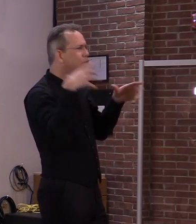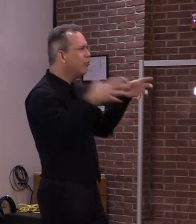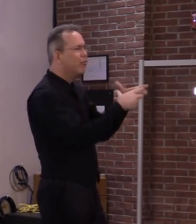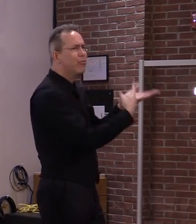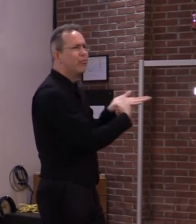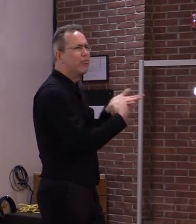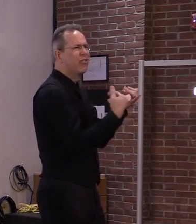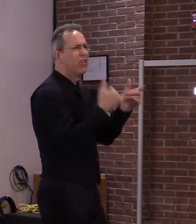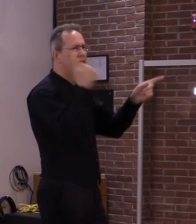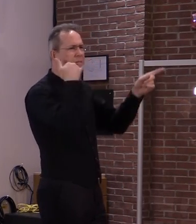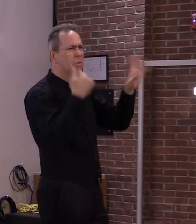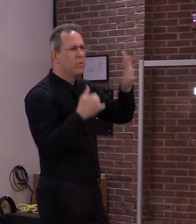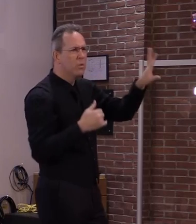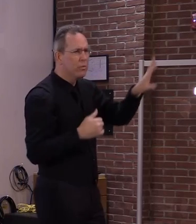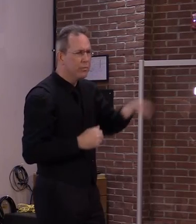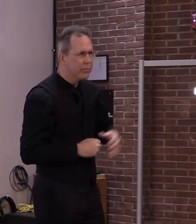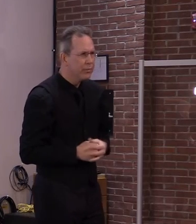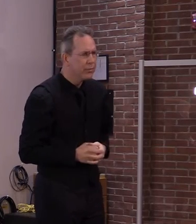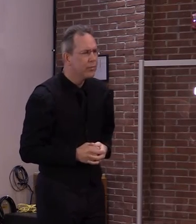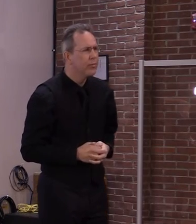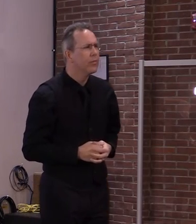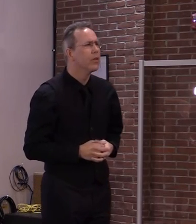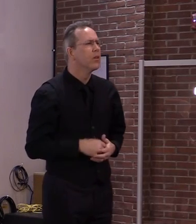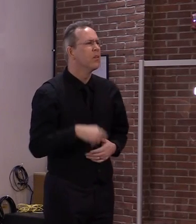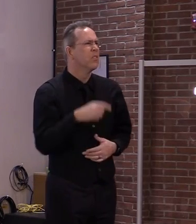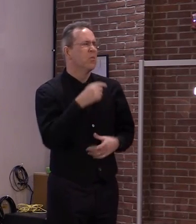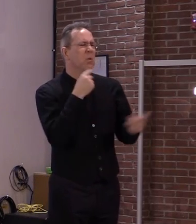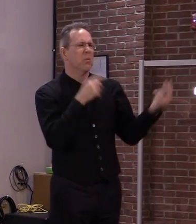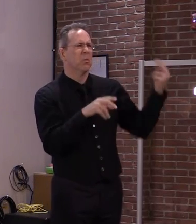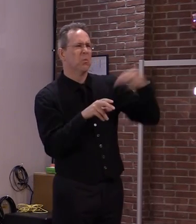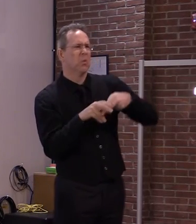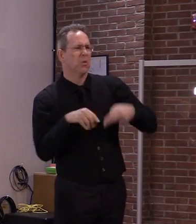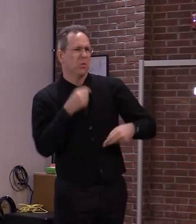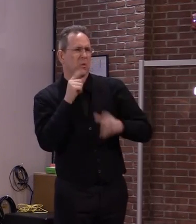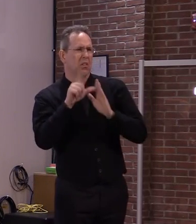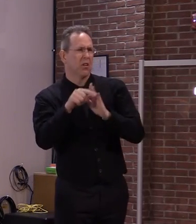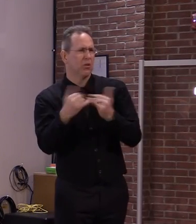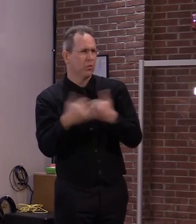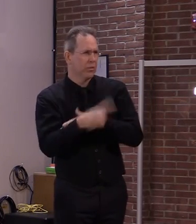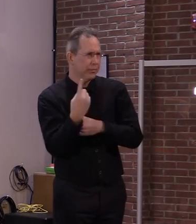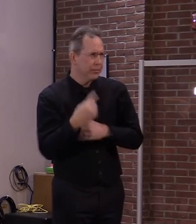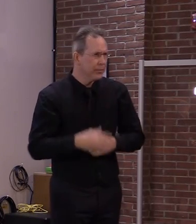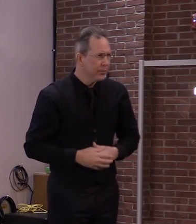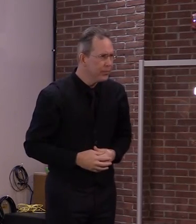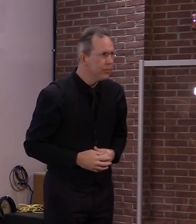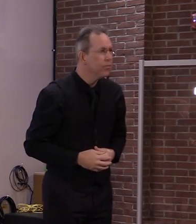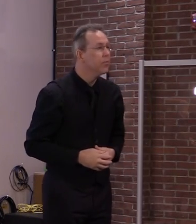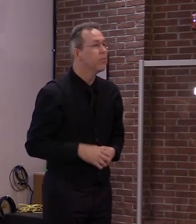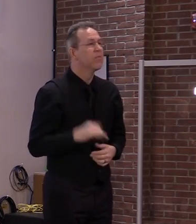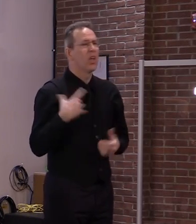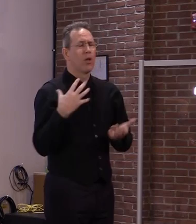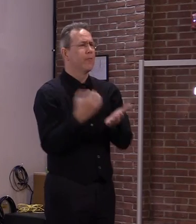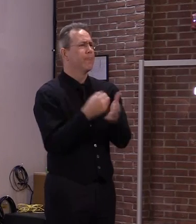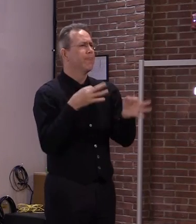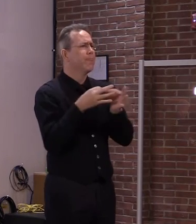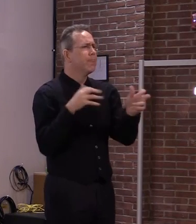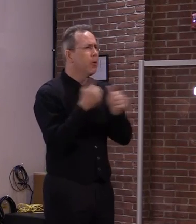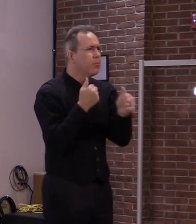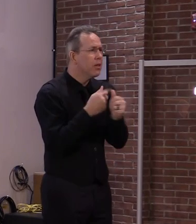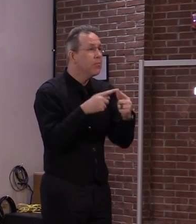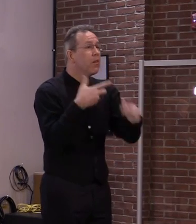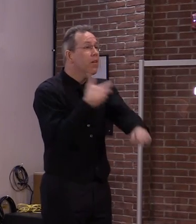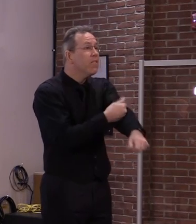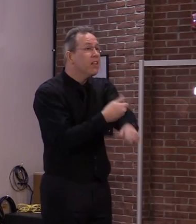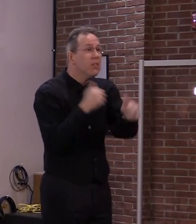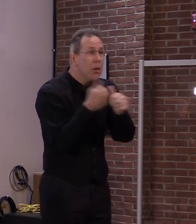Vermont's vaccine rollout, and then we'll hear from Commissioner Harrington, who will give us an update on